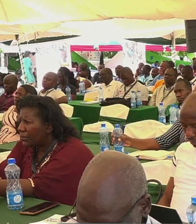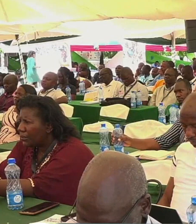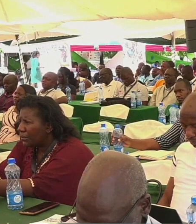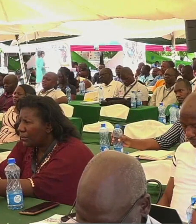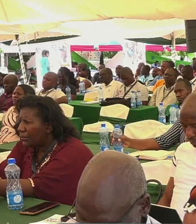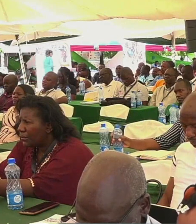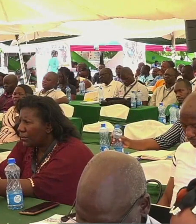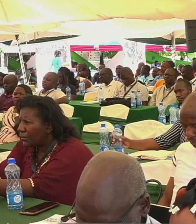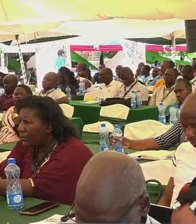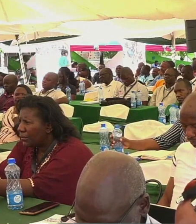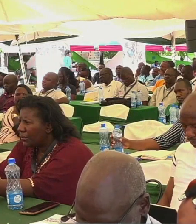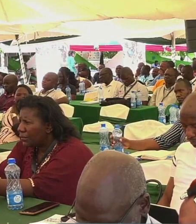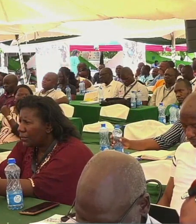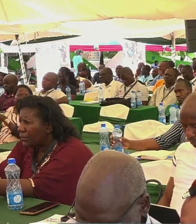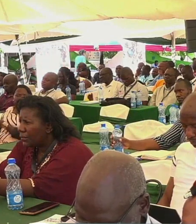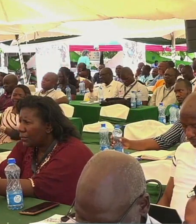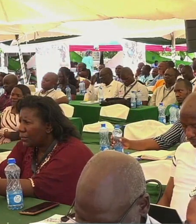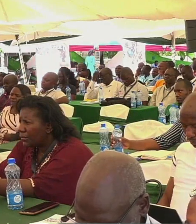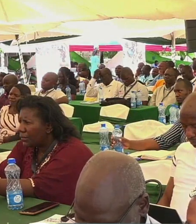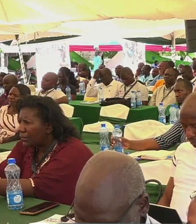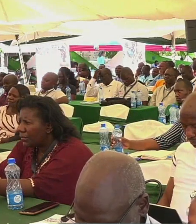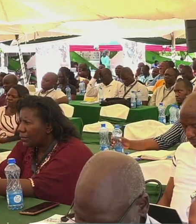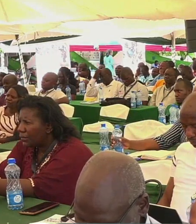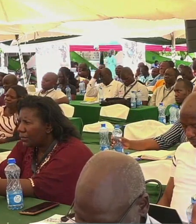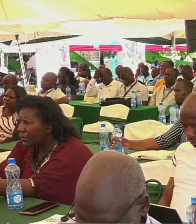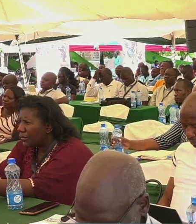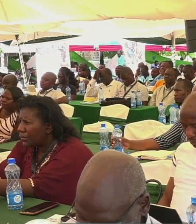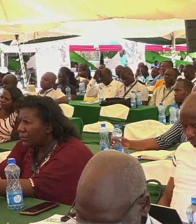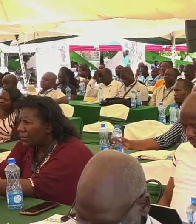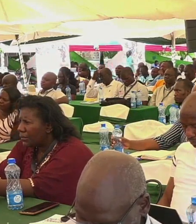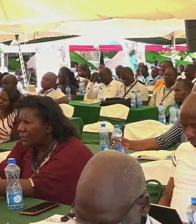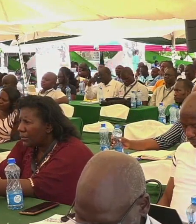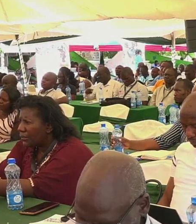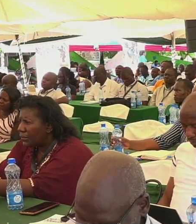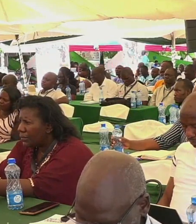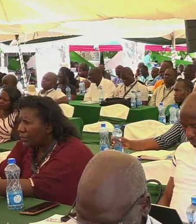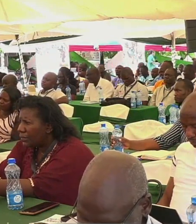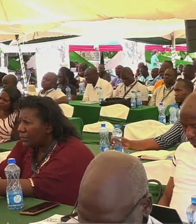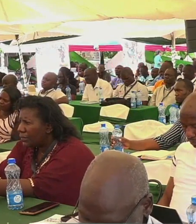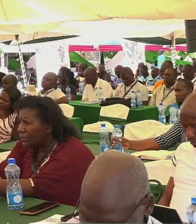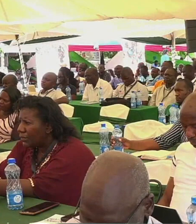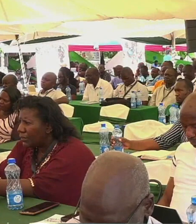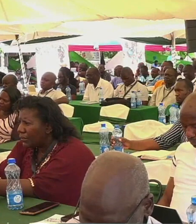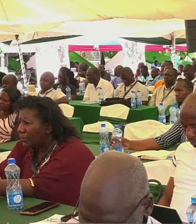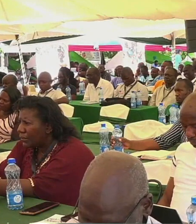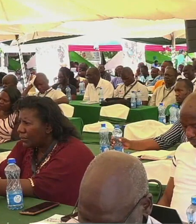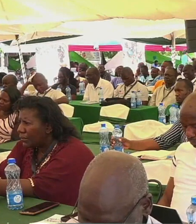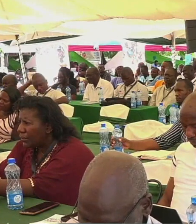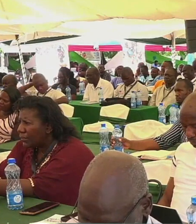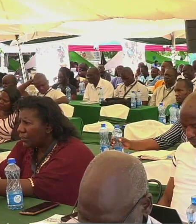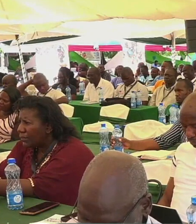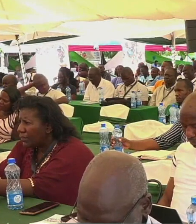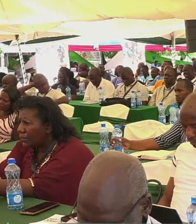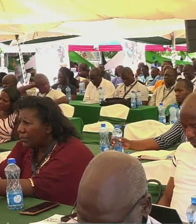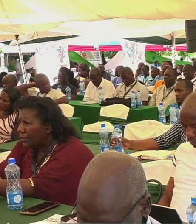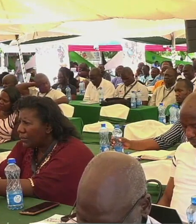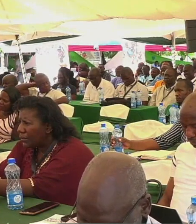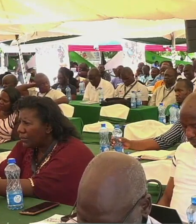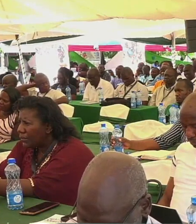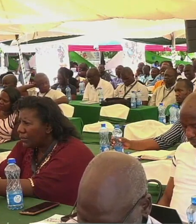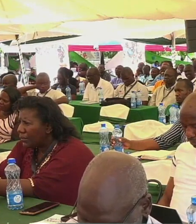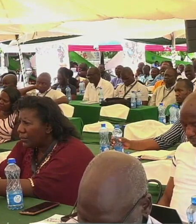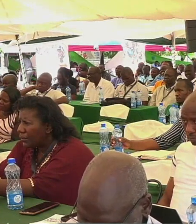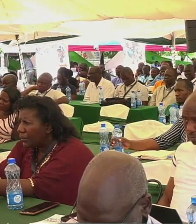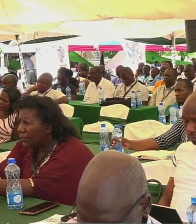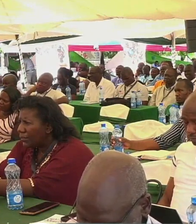when you make it clear to us who is working with you. When we hear the stories later, then we can actually confirm that they're actually working with you.